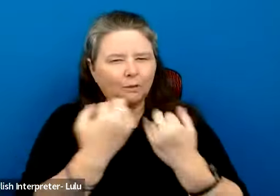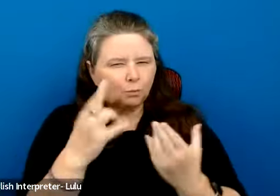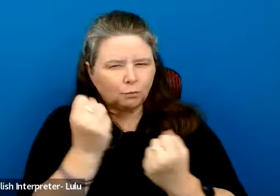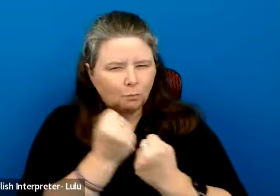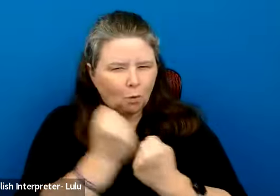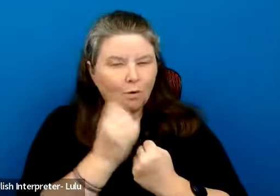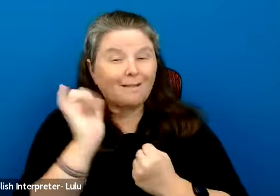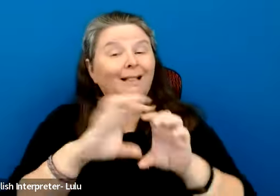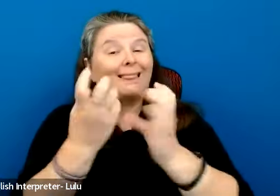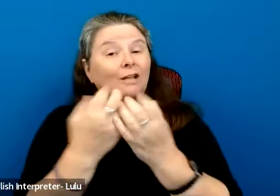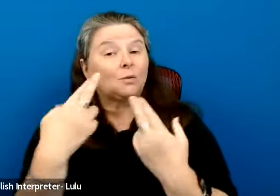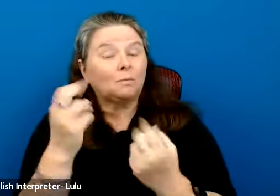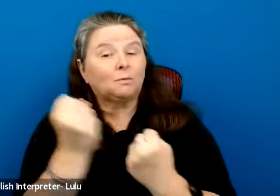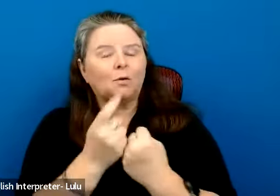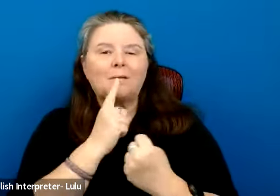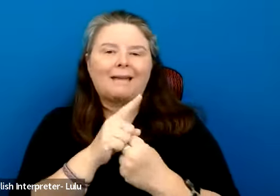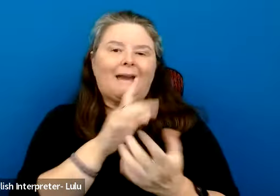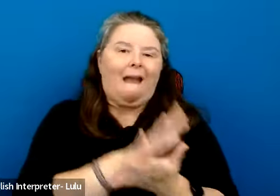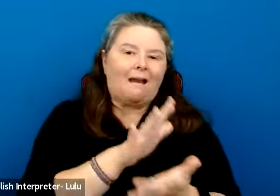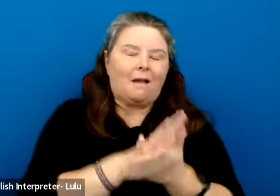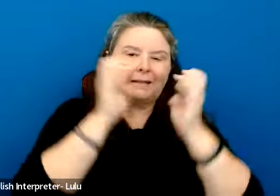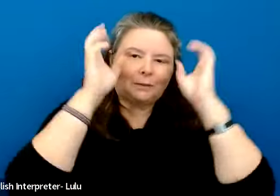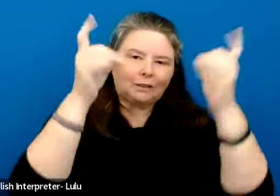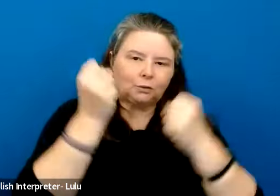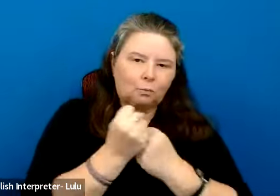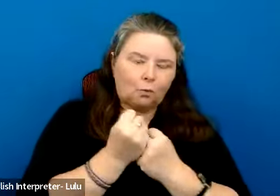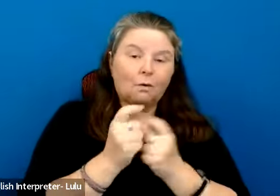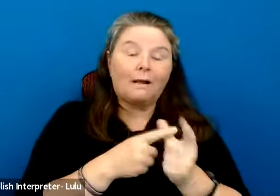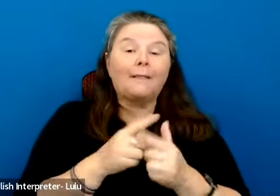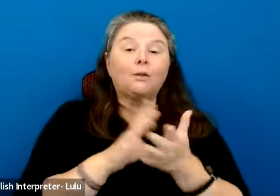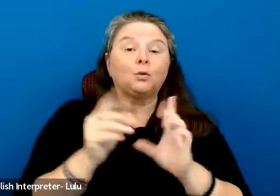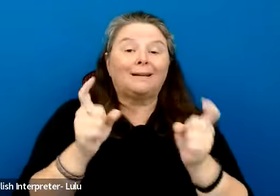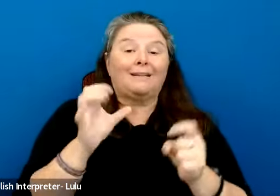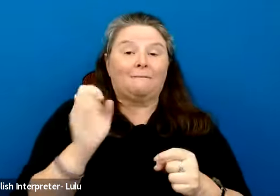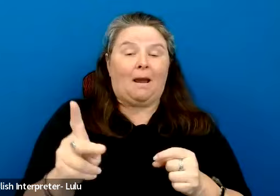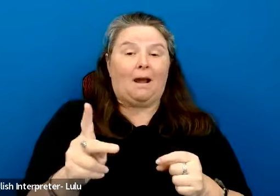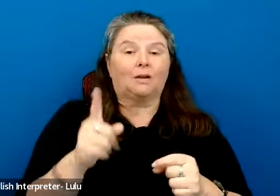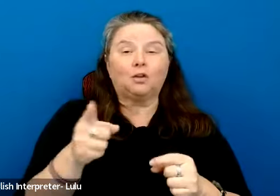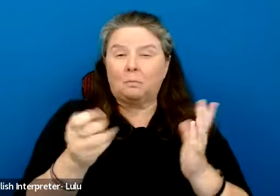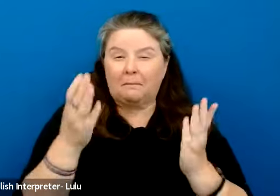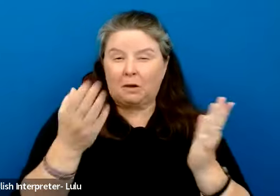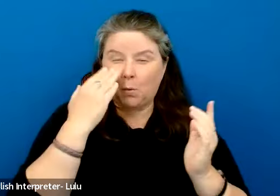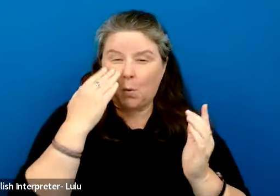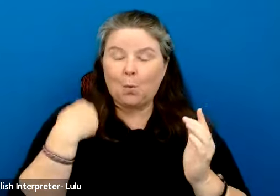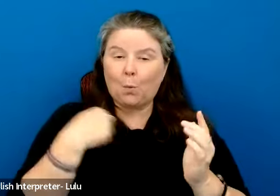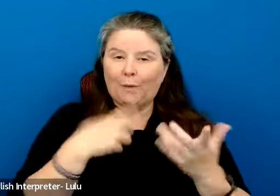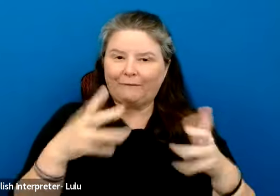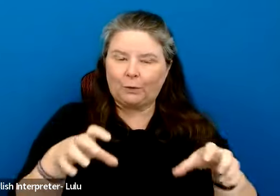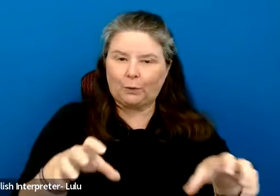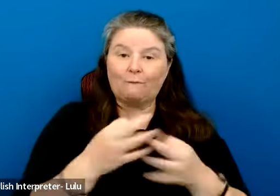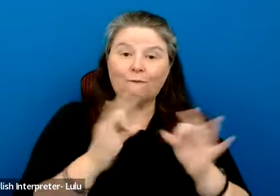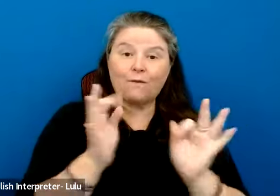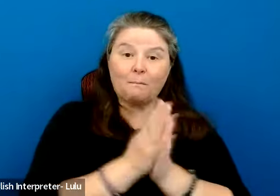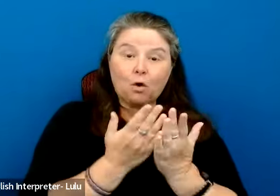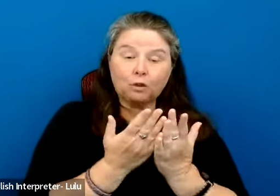The classroom support really is academic and educational support. And then the student give back. You guys might know that we did the free books